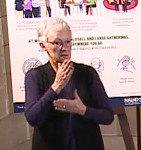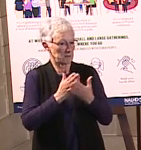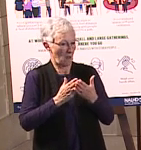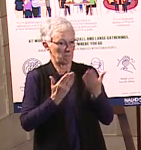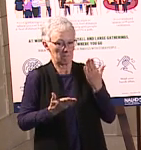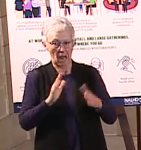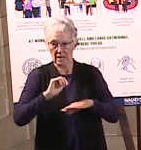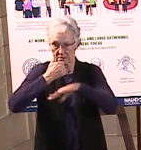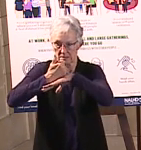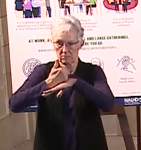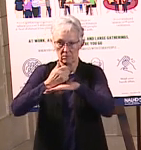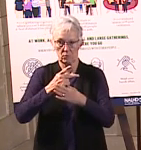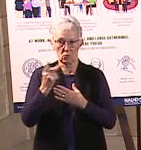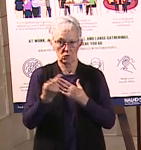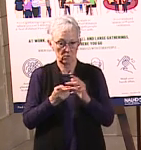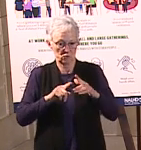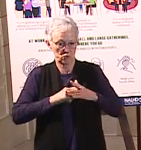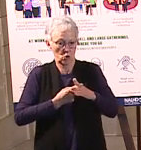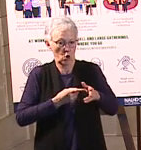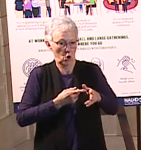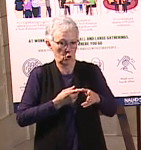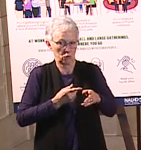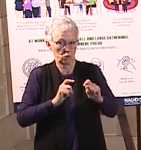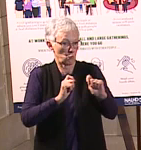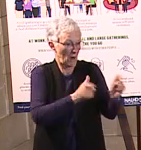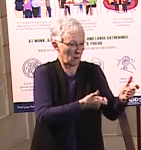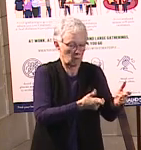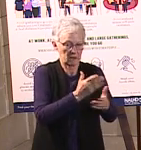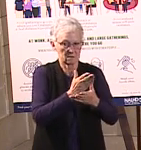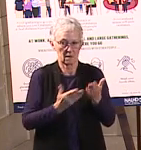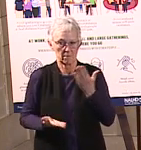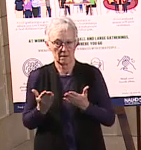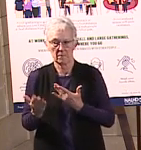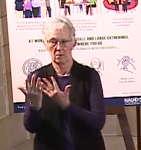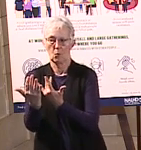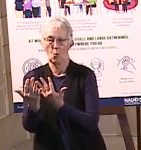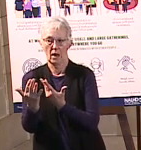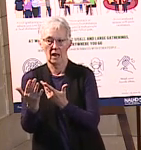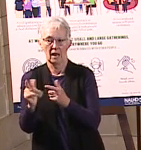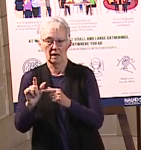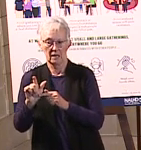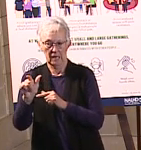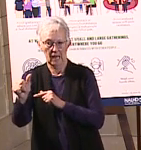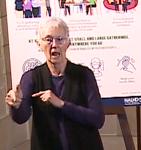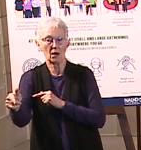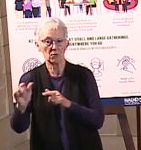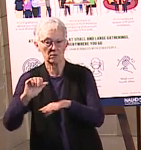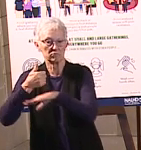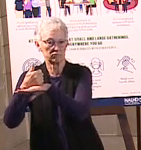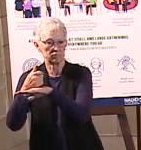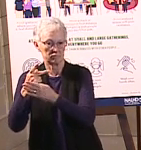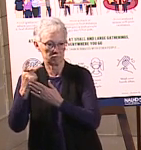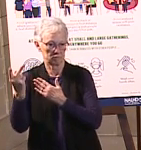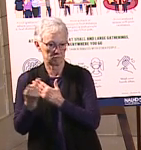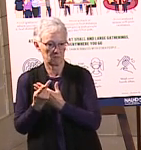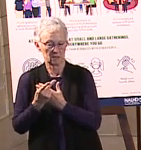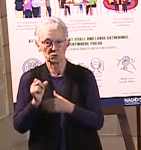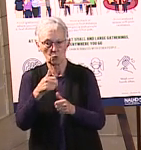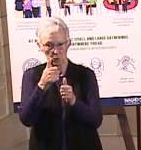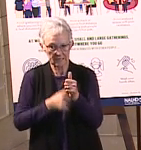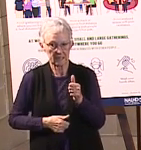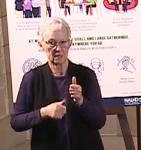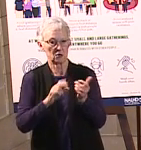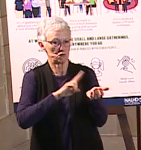really depends on each facility. So we recognize that providers will need to assess how this program fits within their